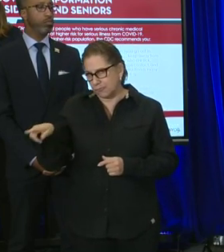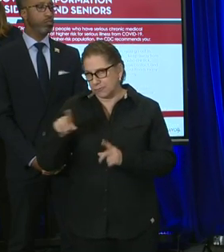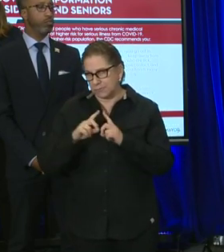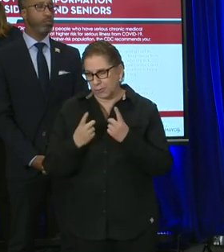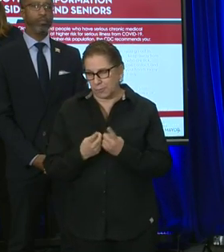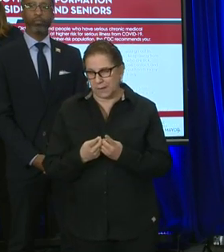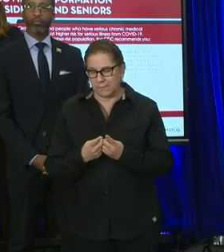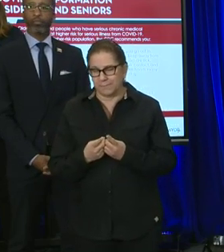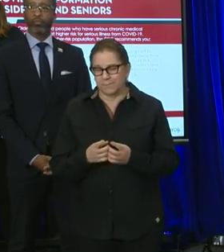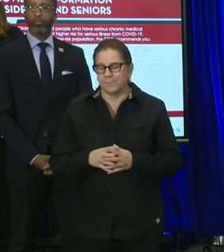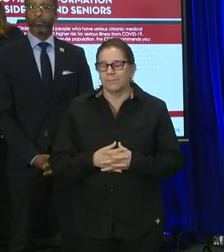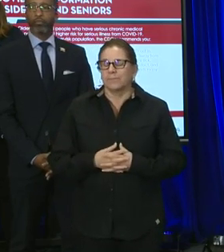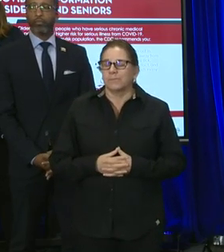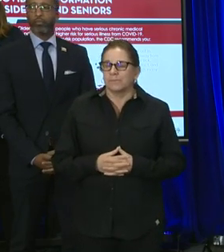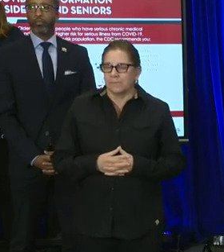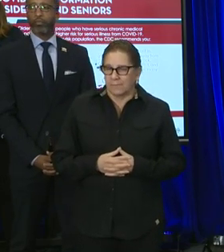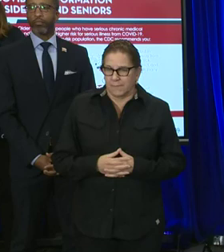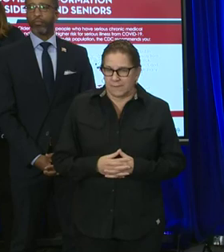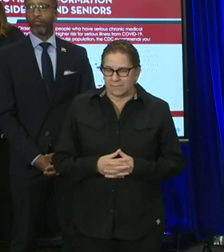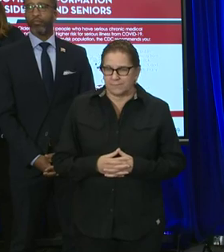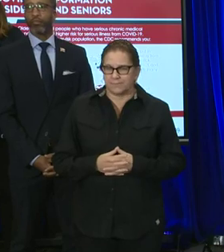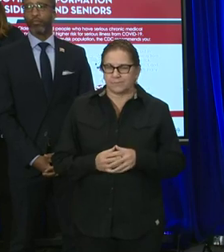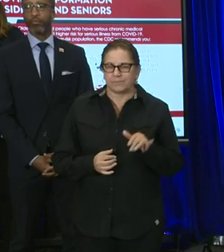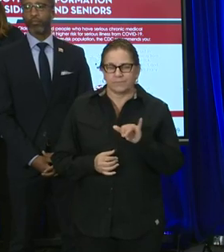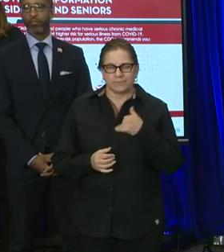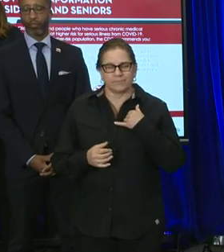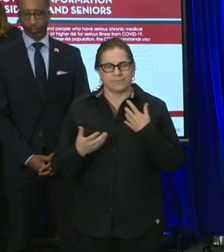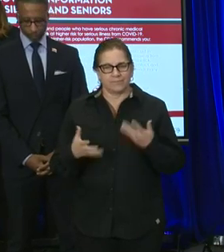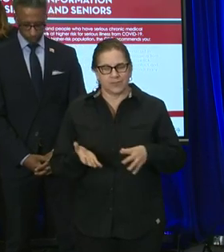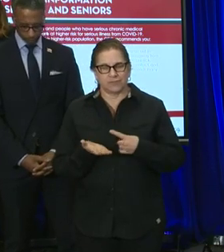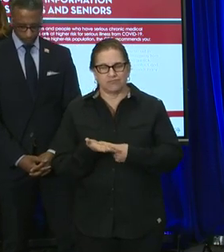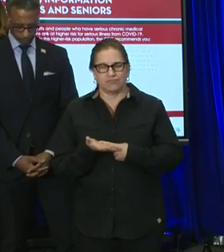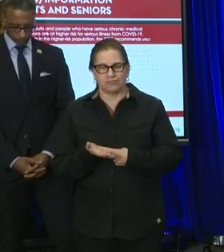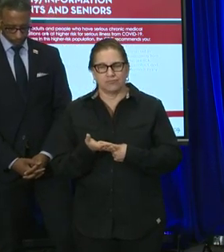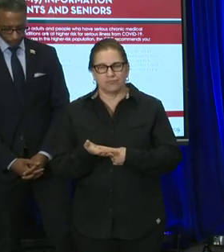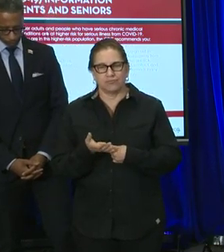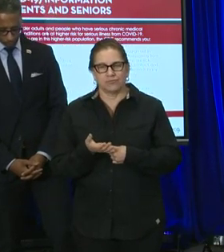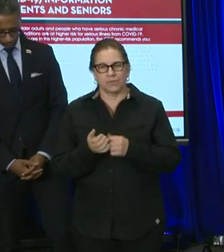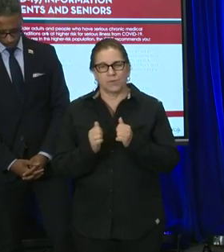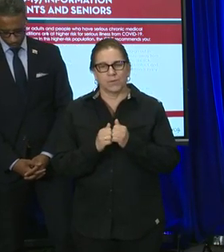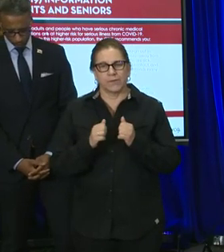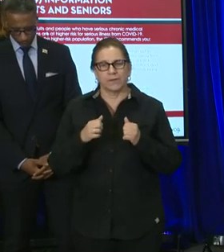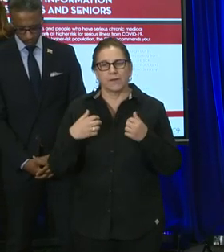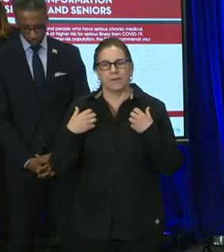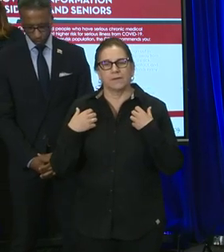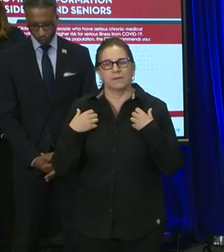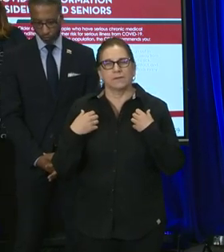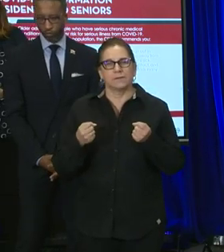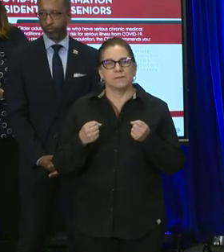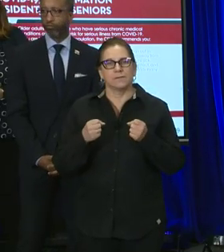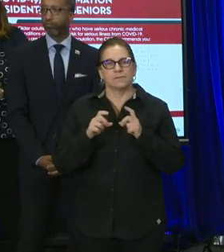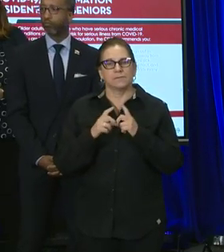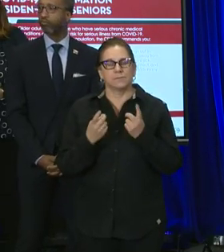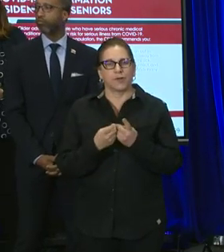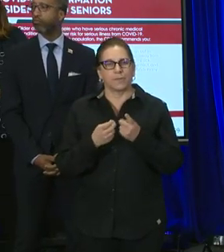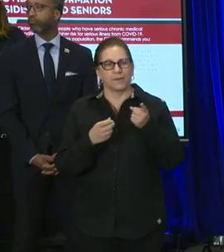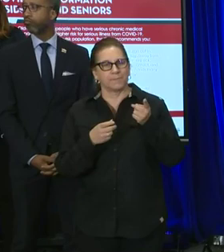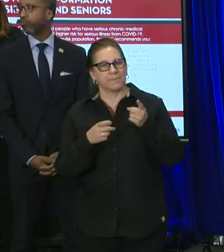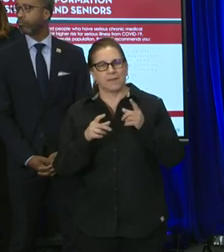on many discussions with our health team and our expectations